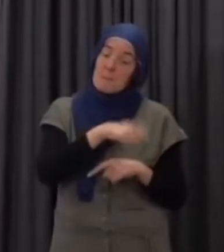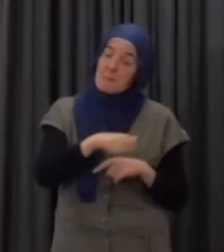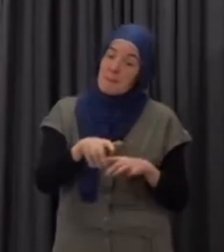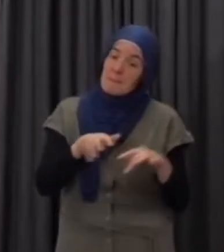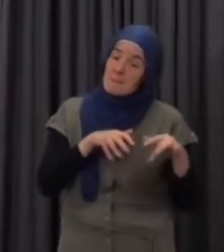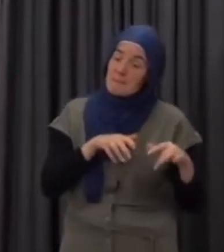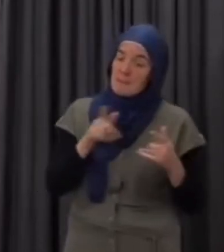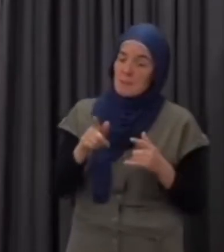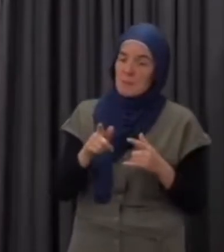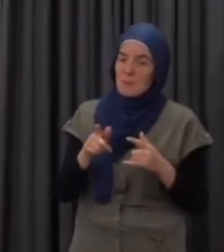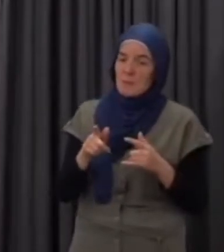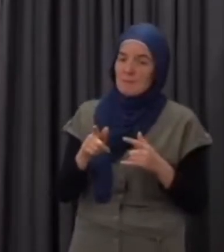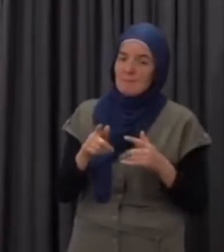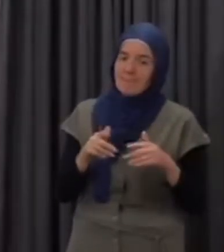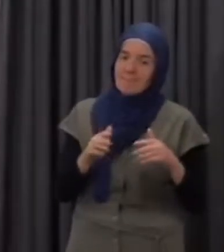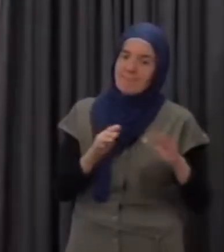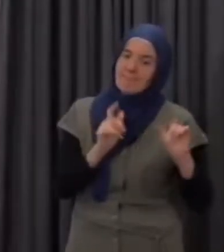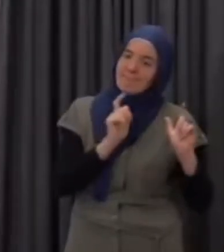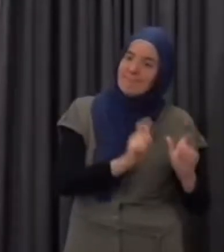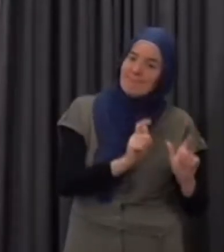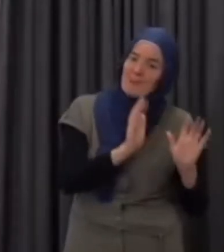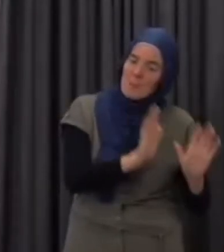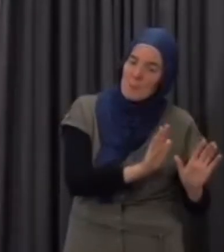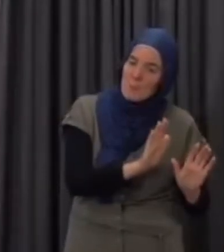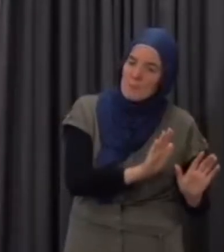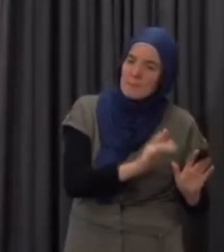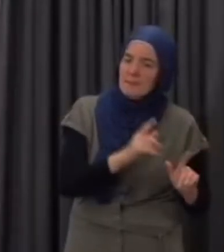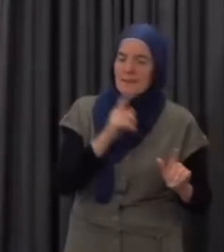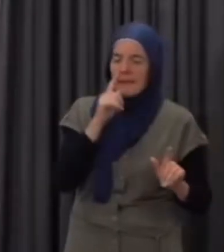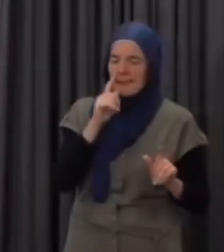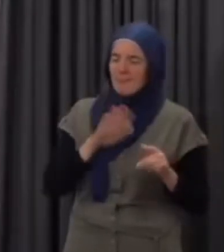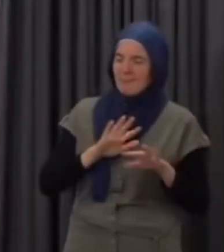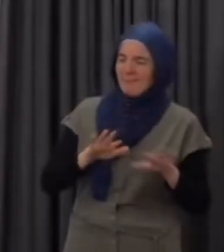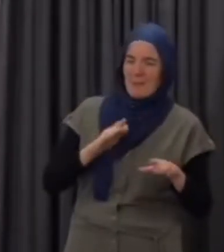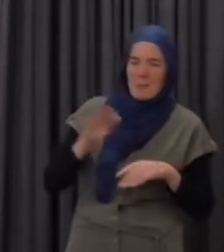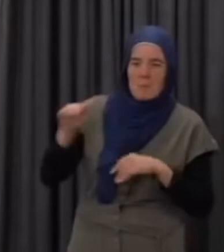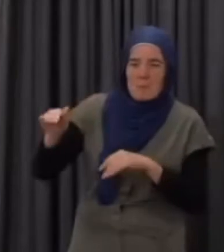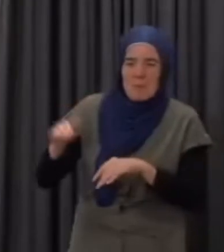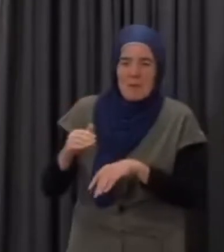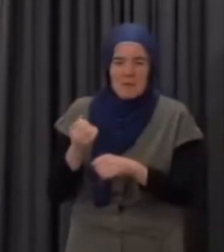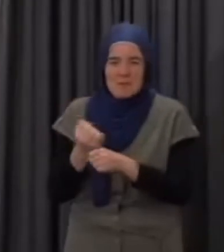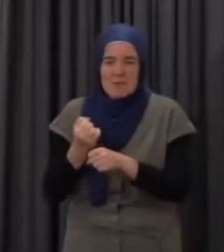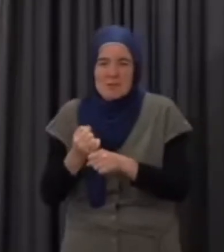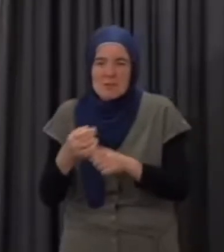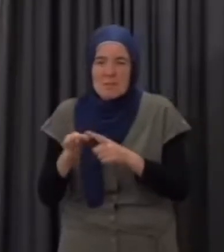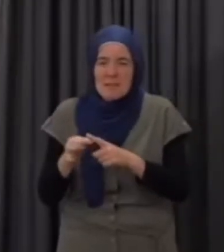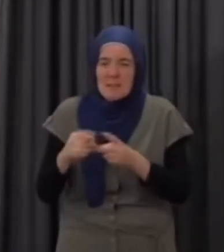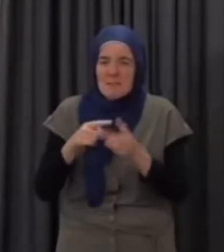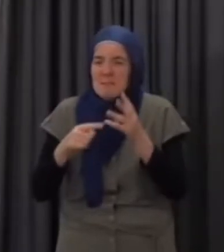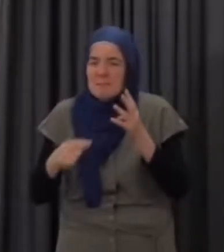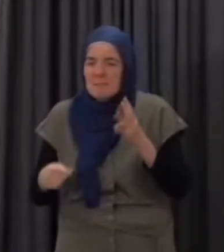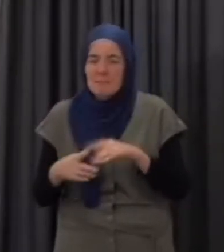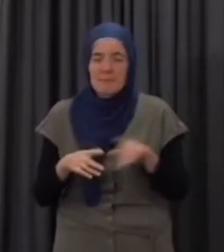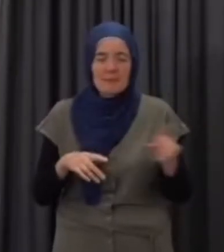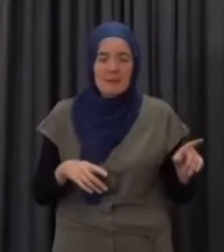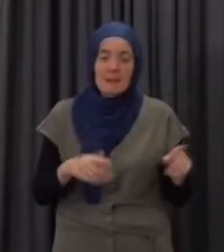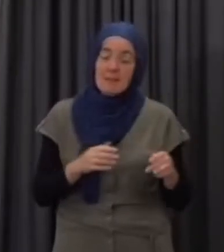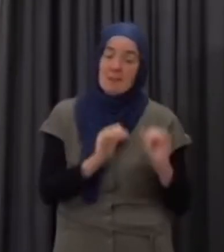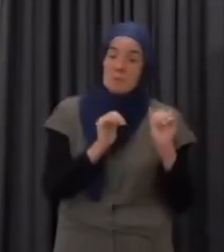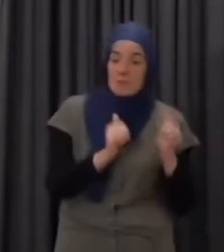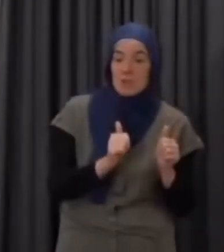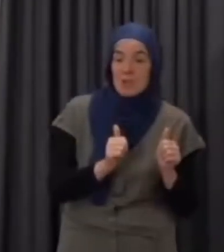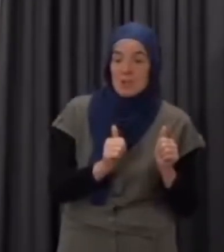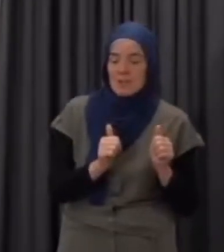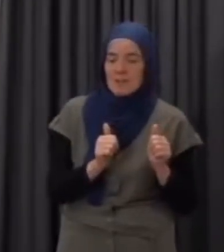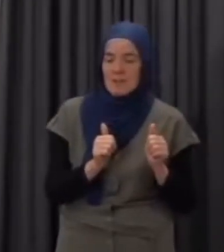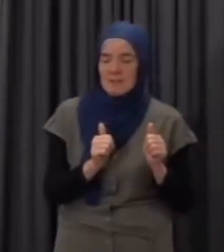really did help us with our preparation. This was a really important phase in responding to a fast-moving environment. But actually, we now need to look after those areas,